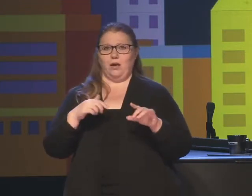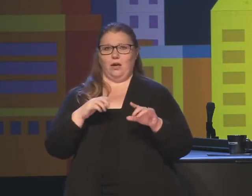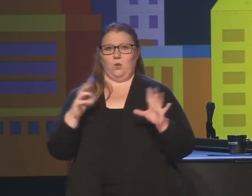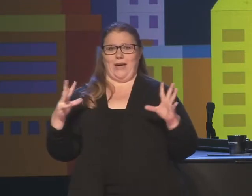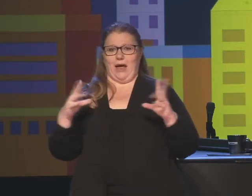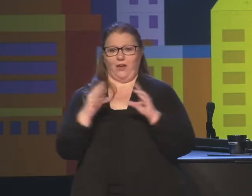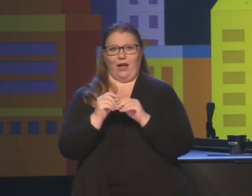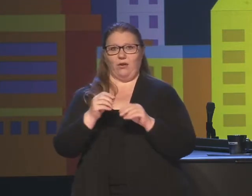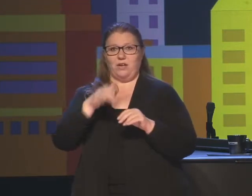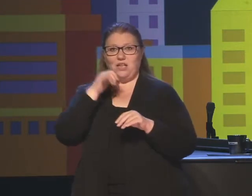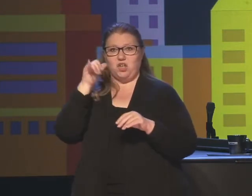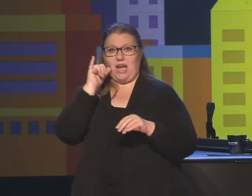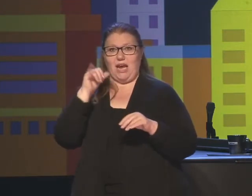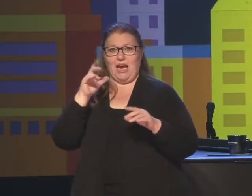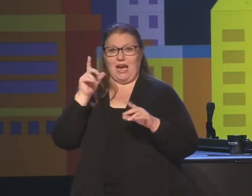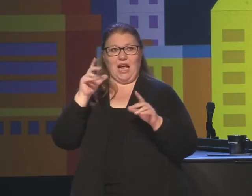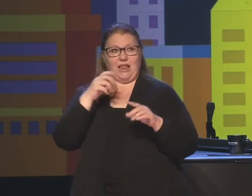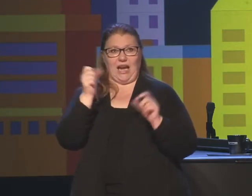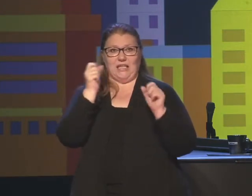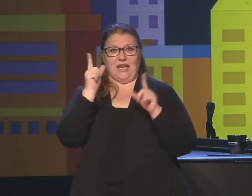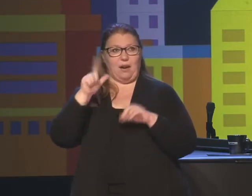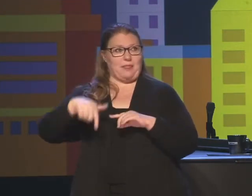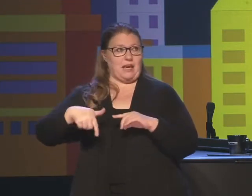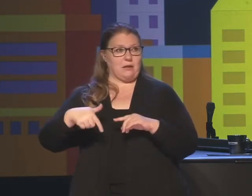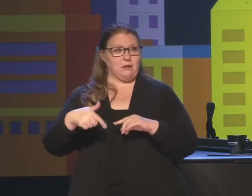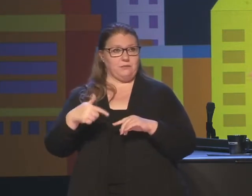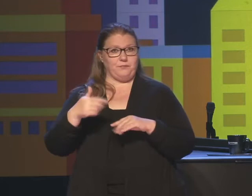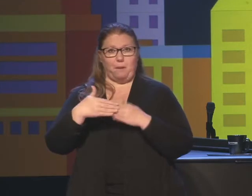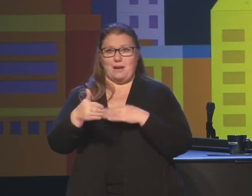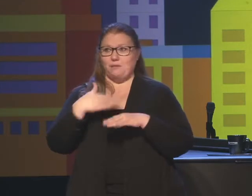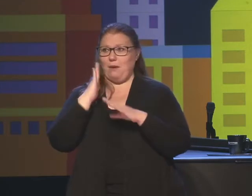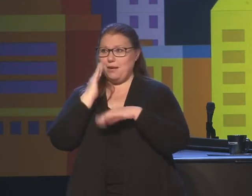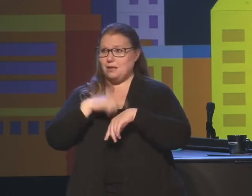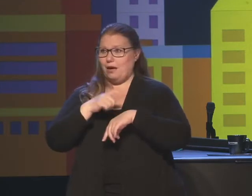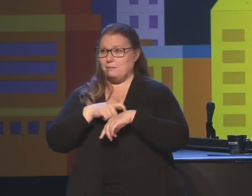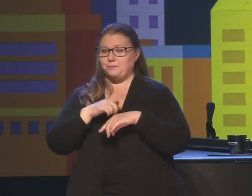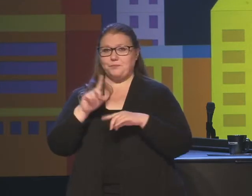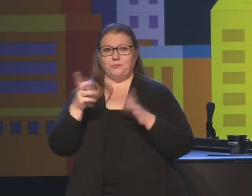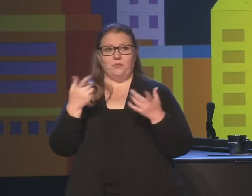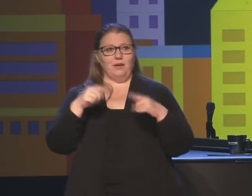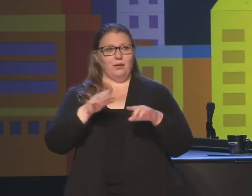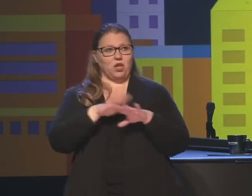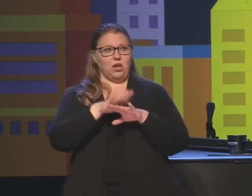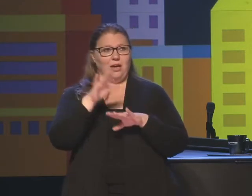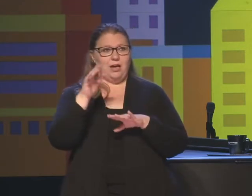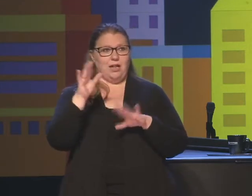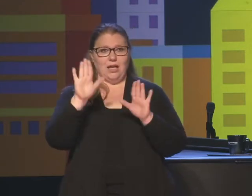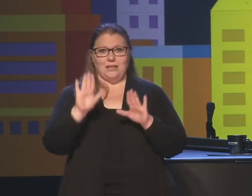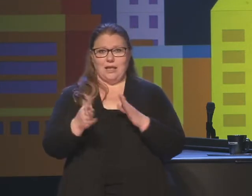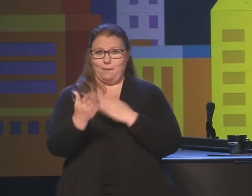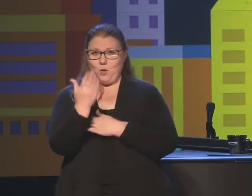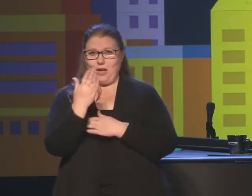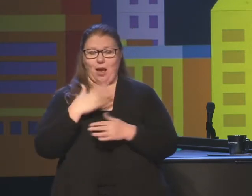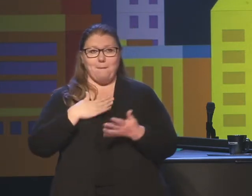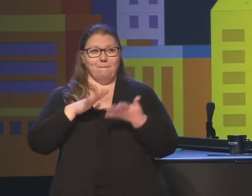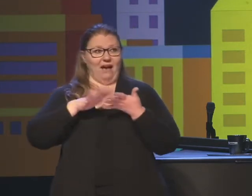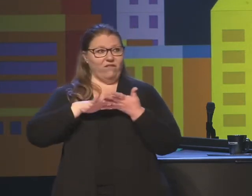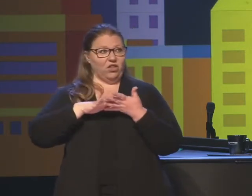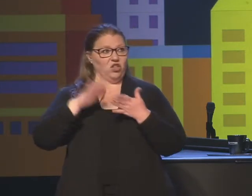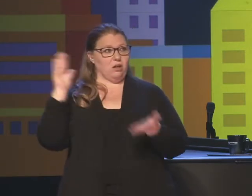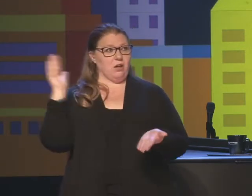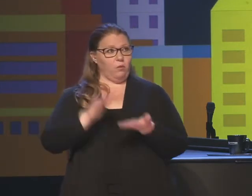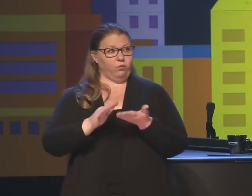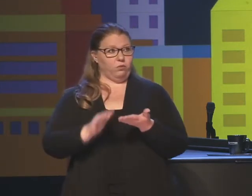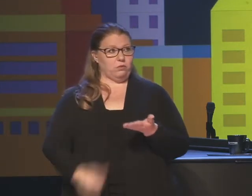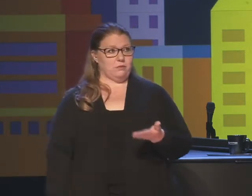bedtime. Y'all ever do that? Now, here's what happens on a Sunday morning when I stay up past my bedtime on a Saturday night. My filter gets even less.